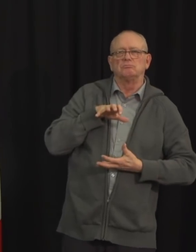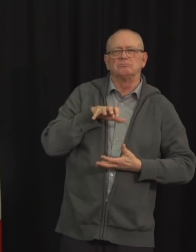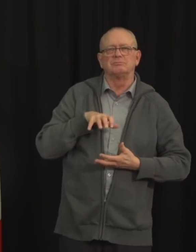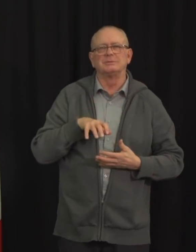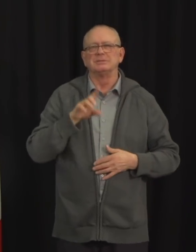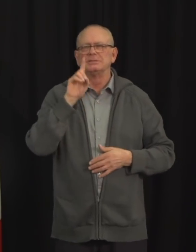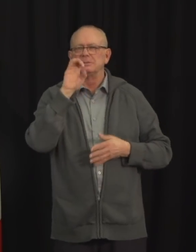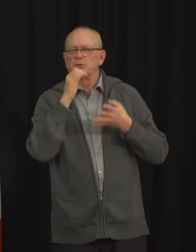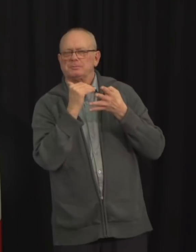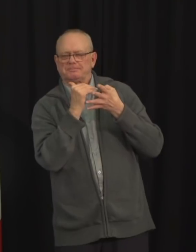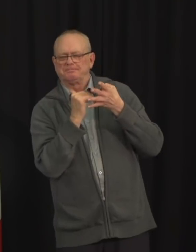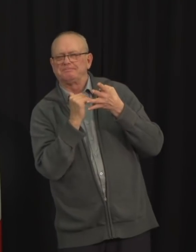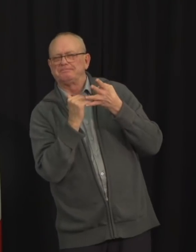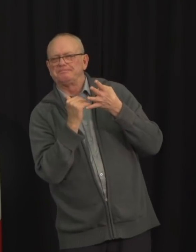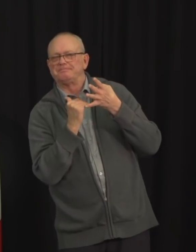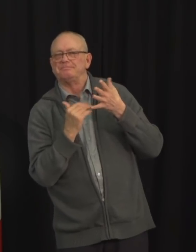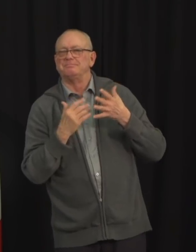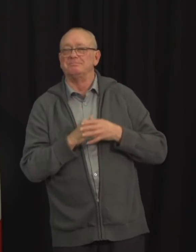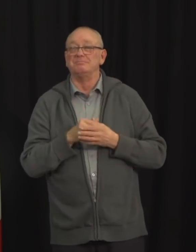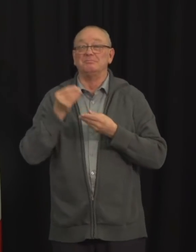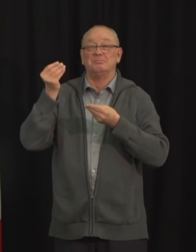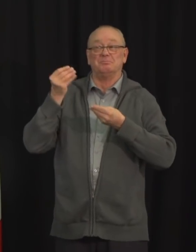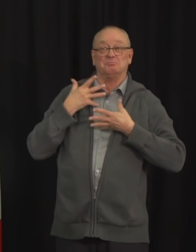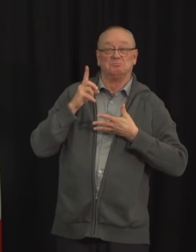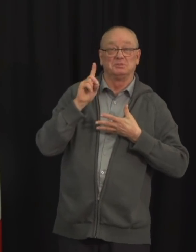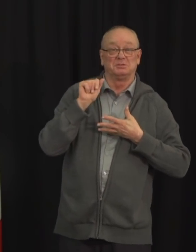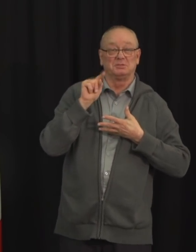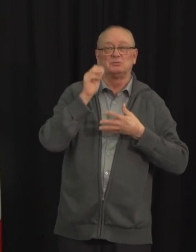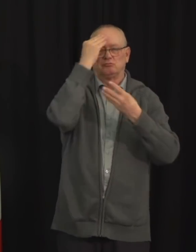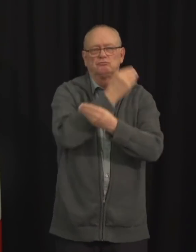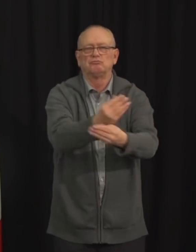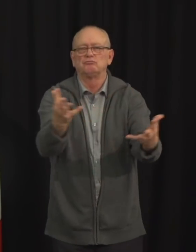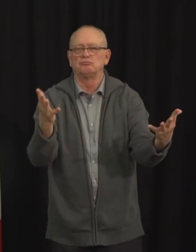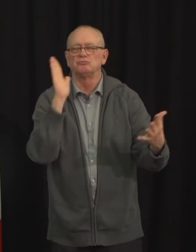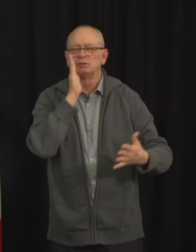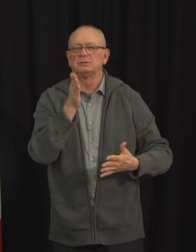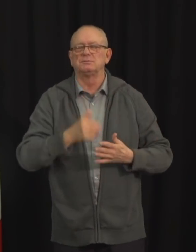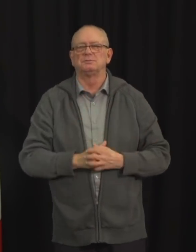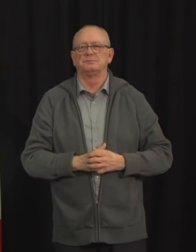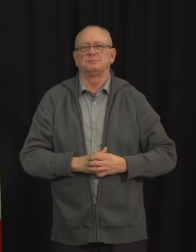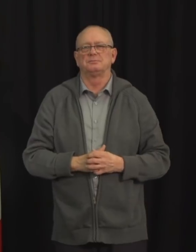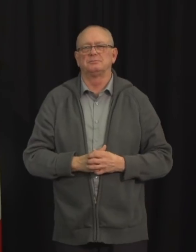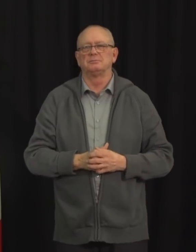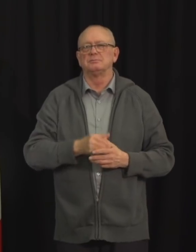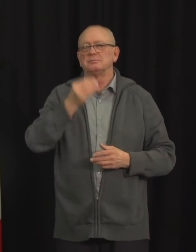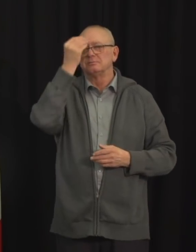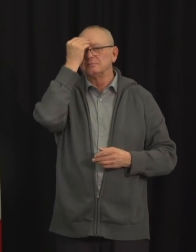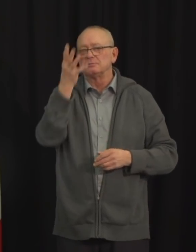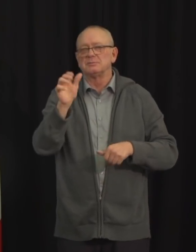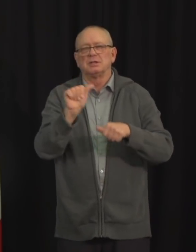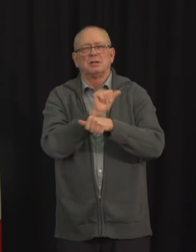Alberta is ready to deliver this vaccine. We're ready to deliver it safely, appropriately, and without